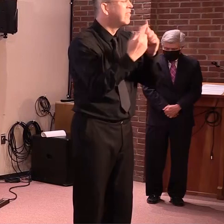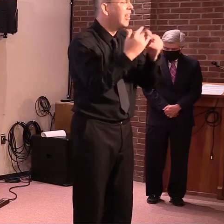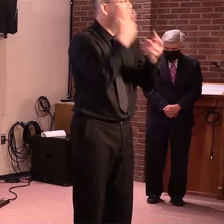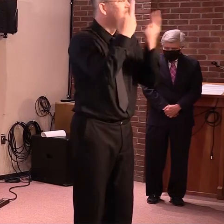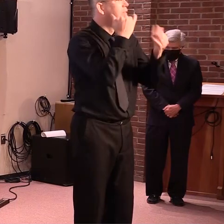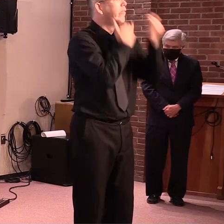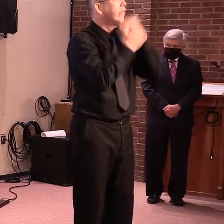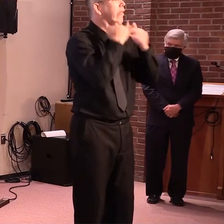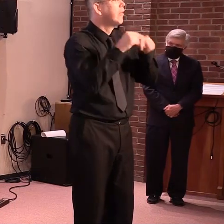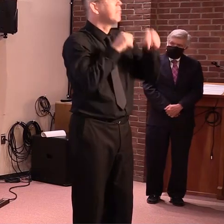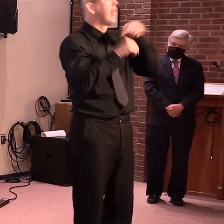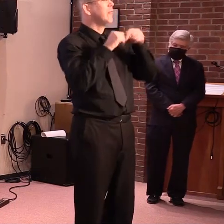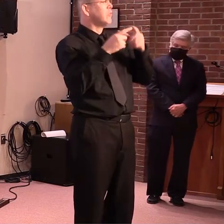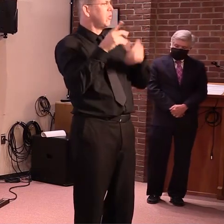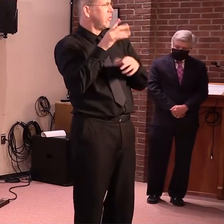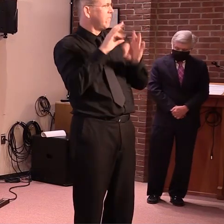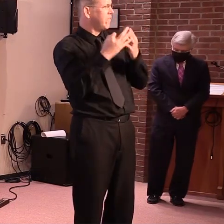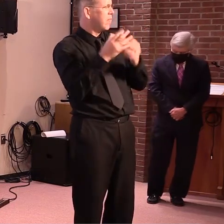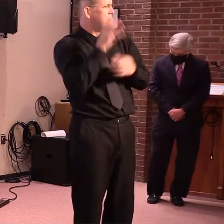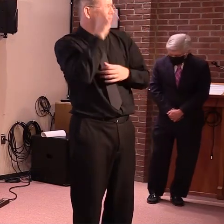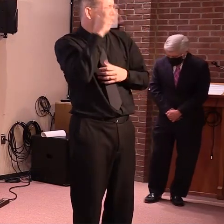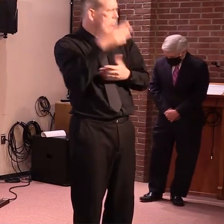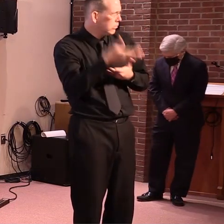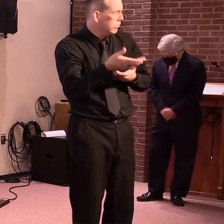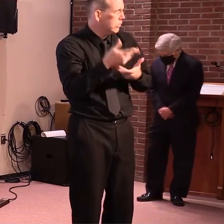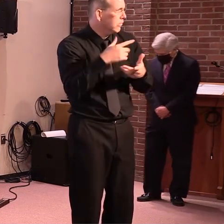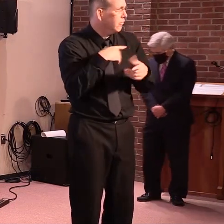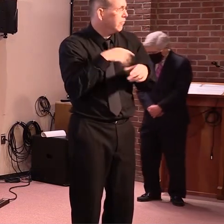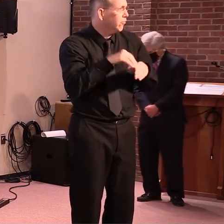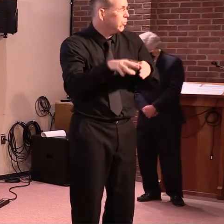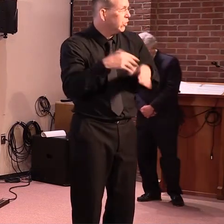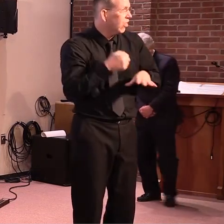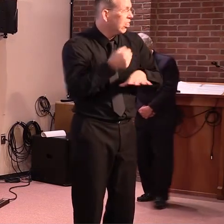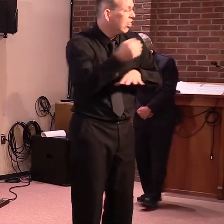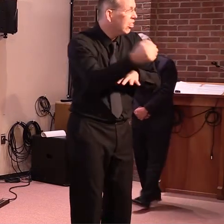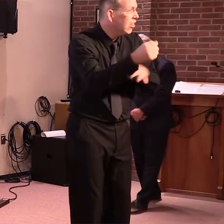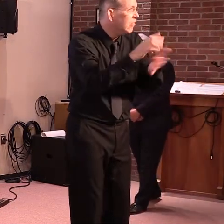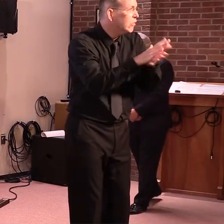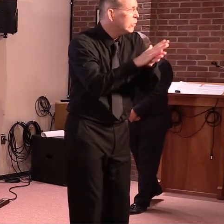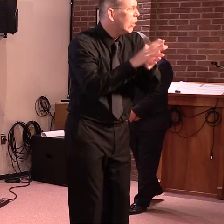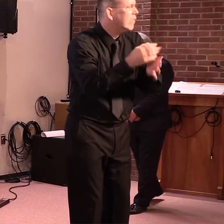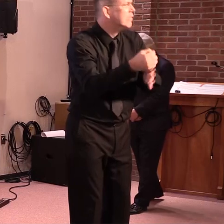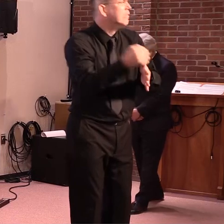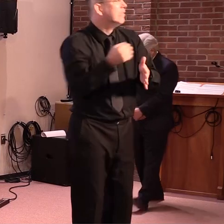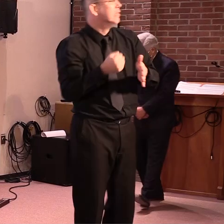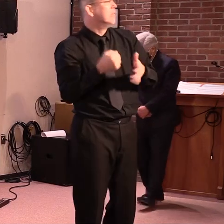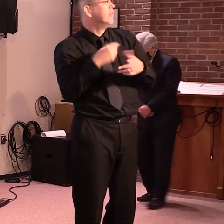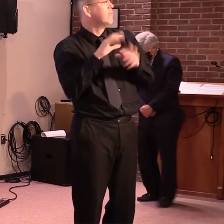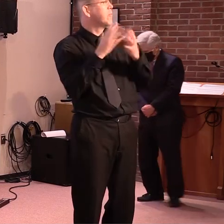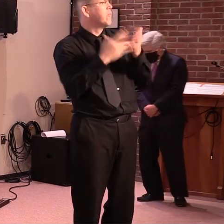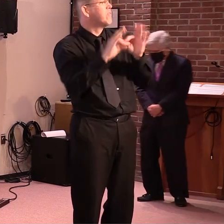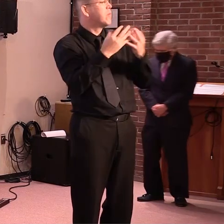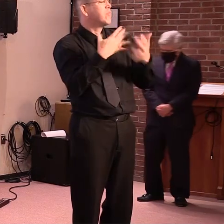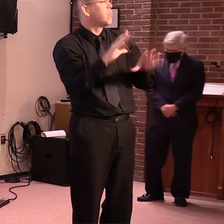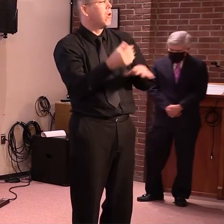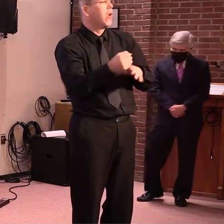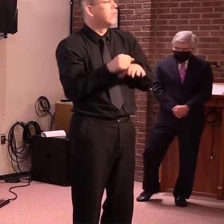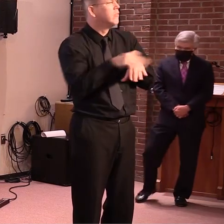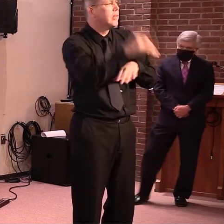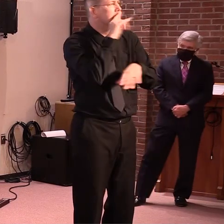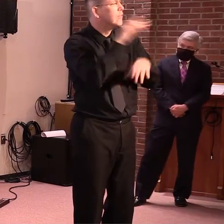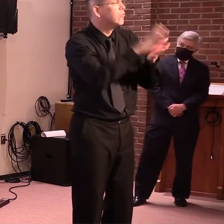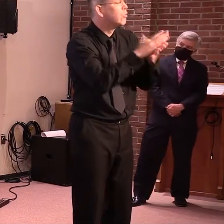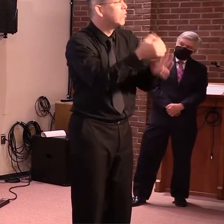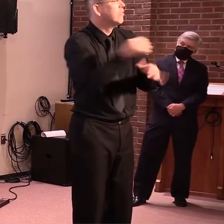Yeah, it's an important consideration. As I mentioned in my comments, I think the primary strategy there is around communication and also involving people in the